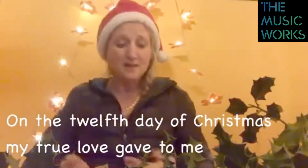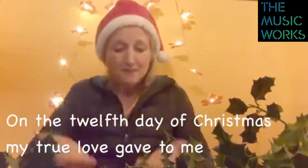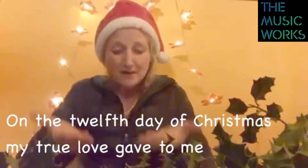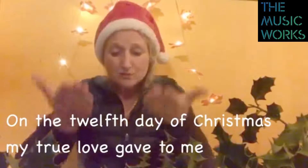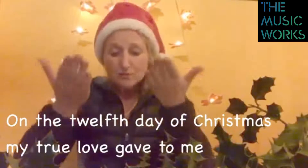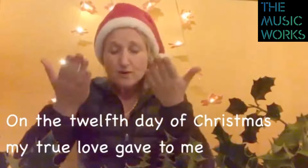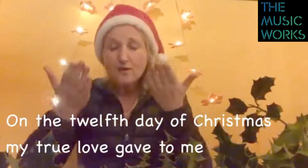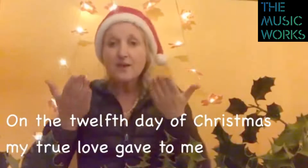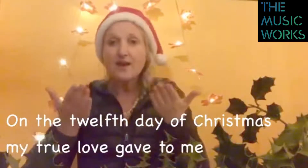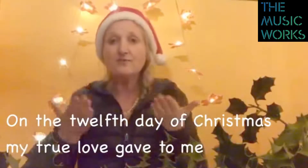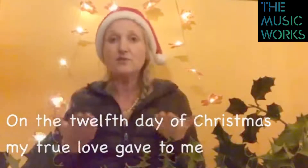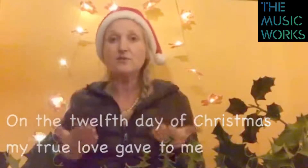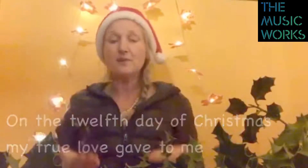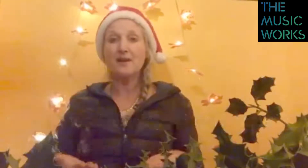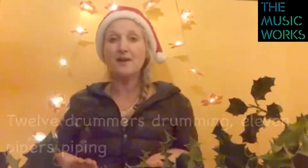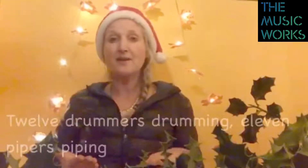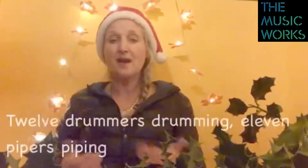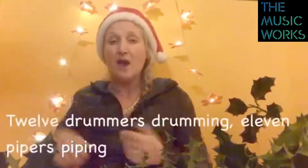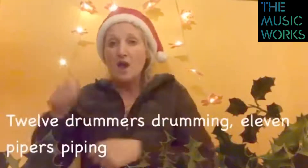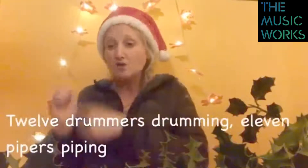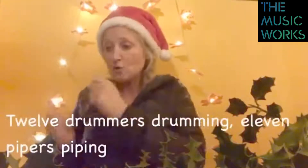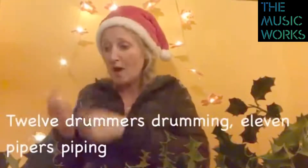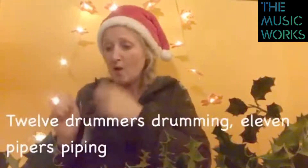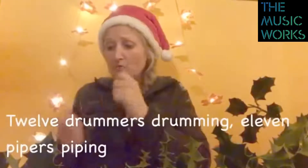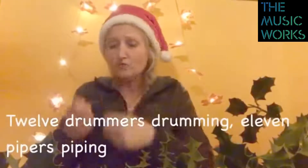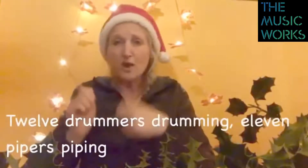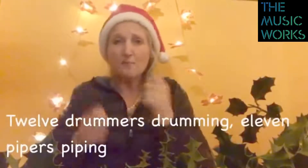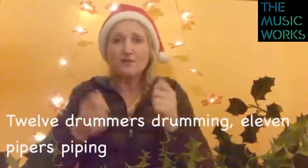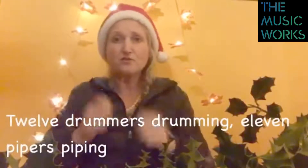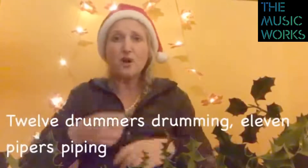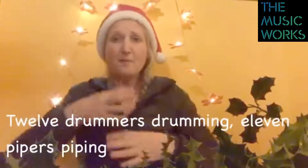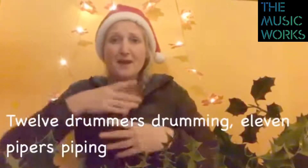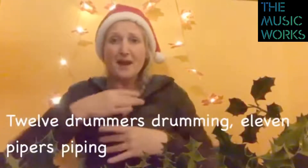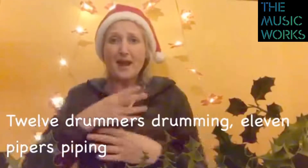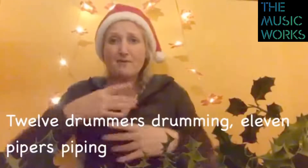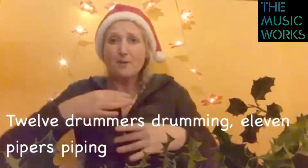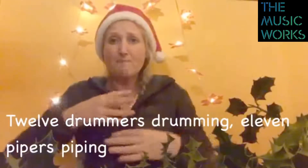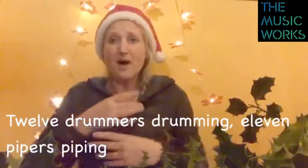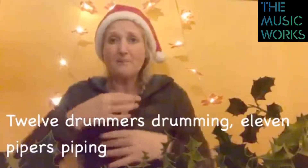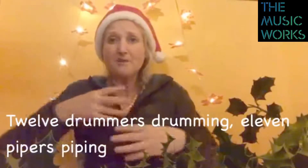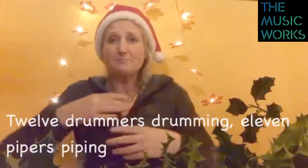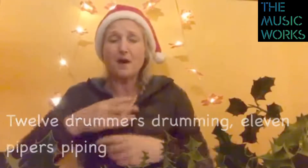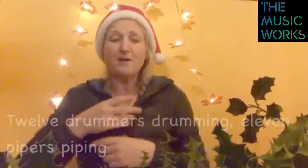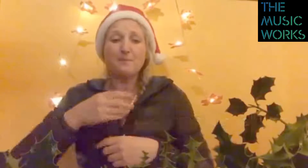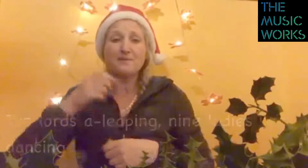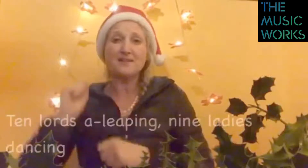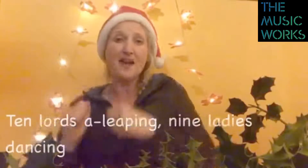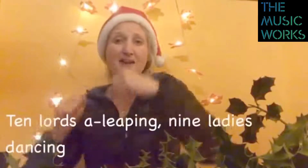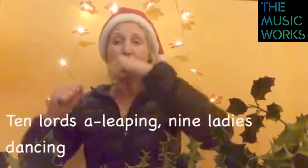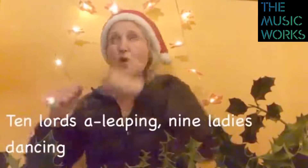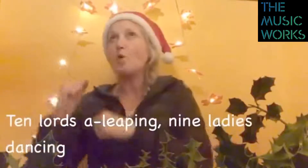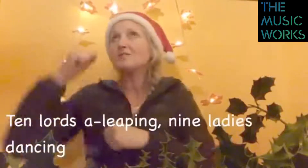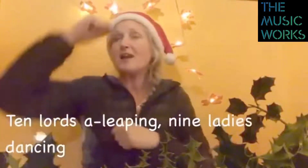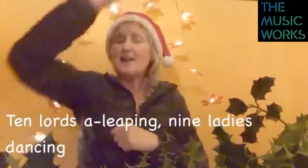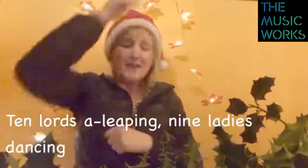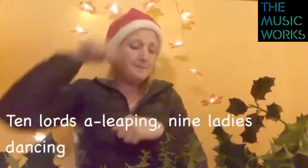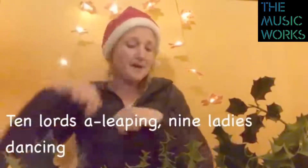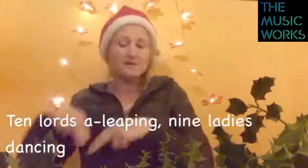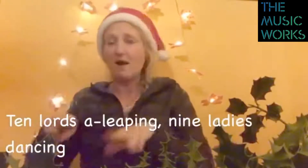my true love gave to me. 12 drummers drumming, 11 pipers piping, 10 lords are leaping,